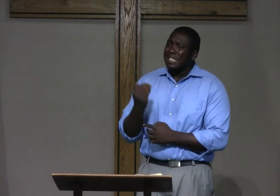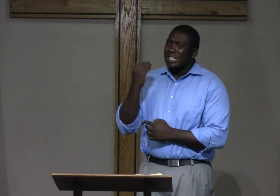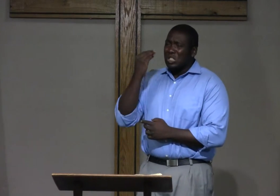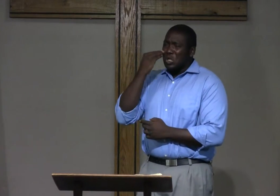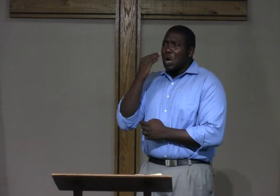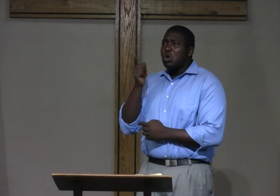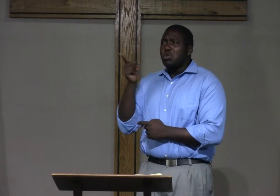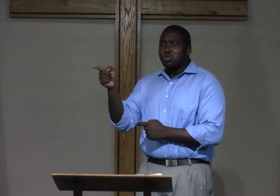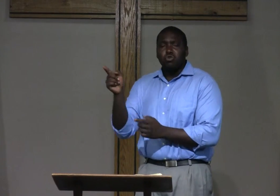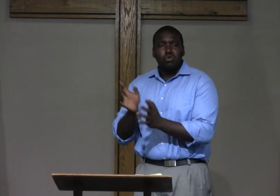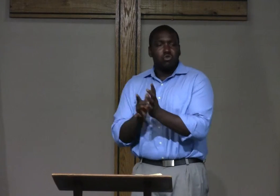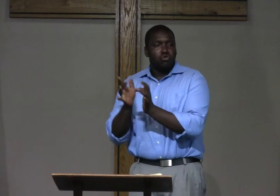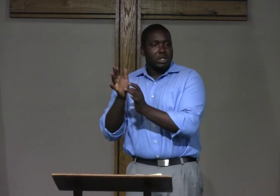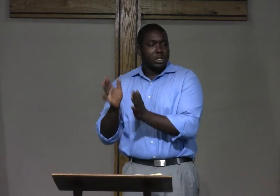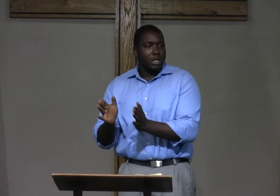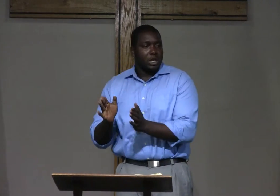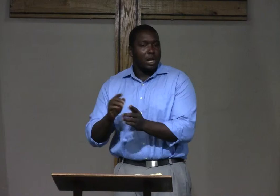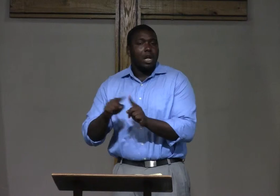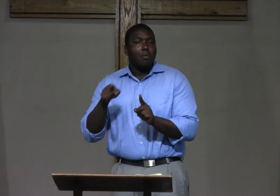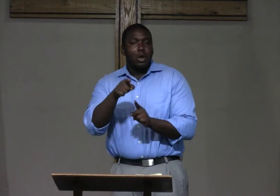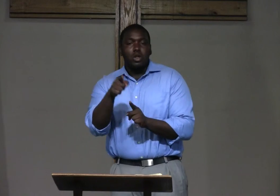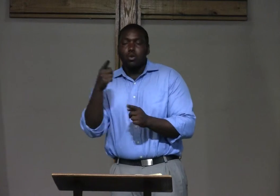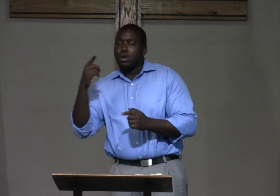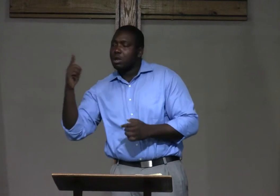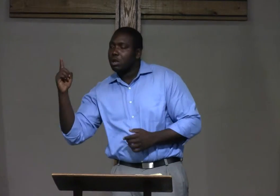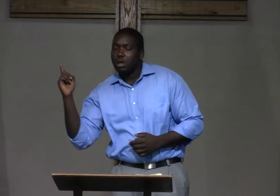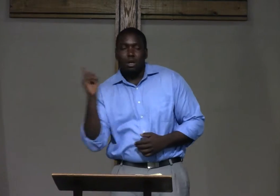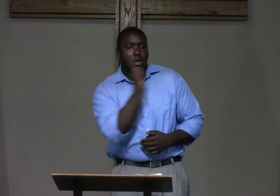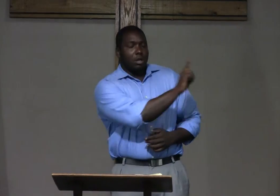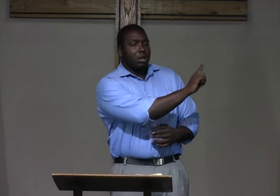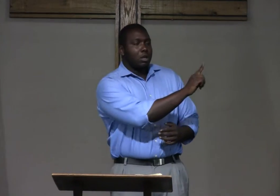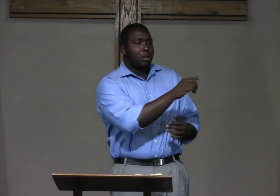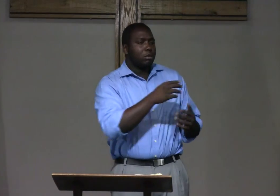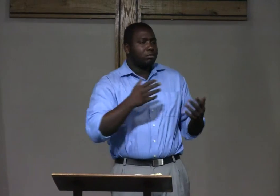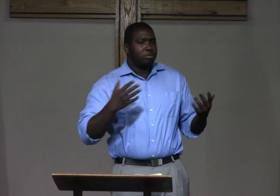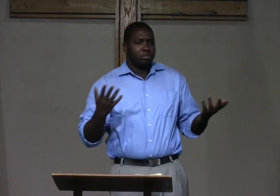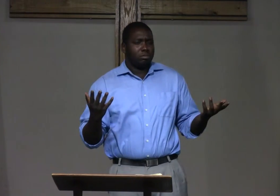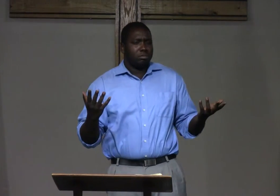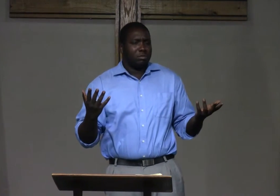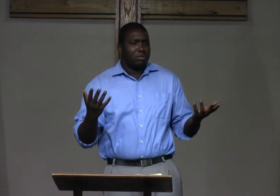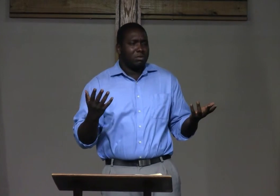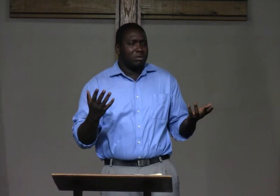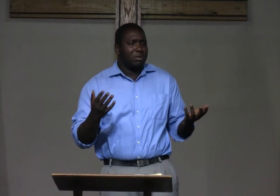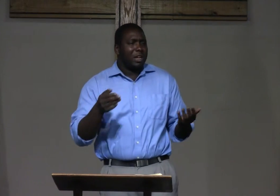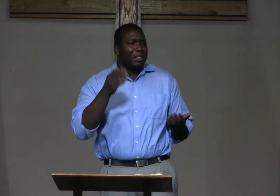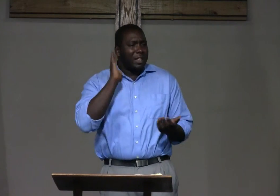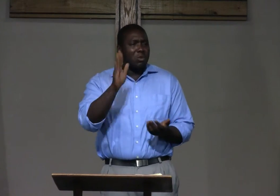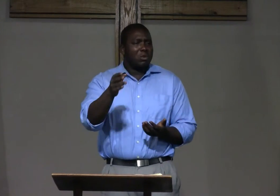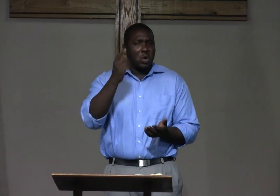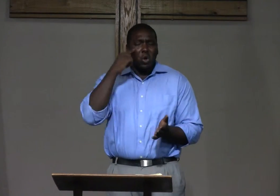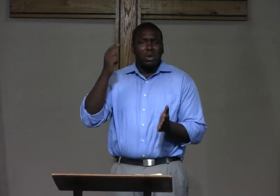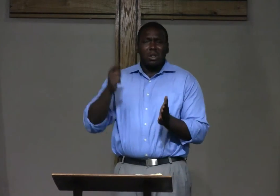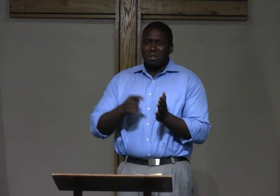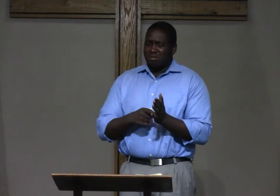If a person, especially if that person knows you're a Christian and you see they're in deep need and you ignore that